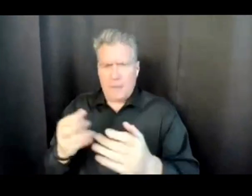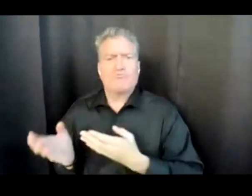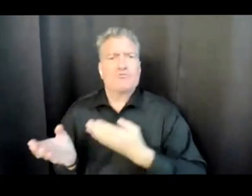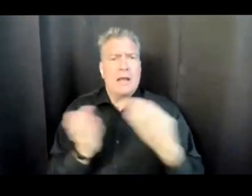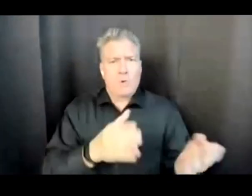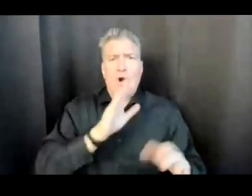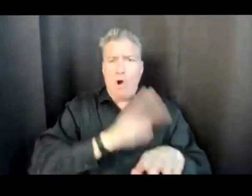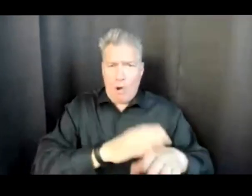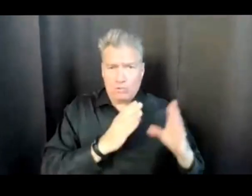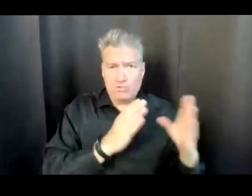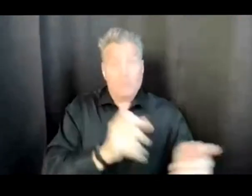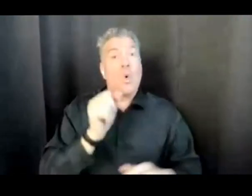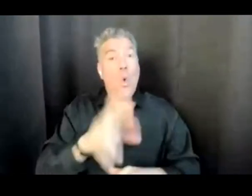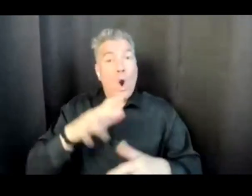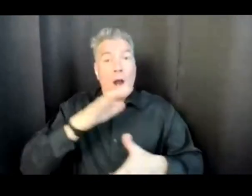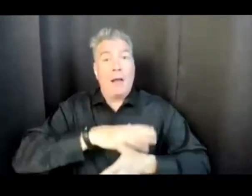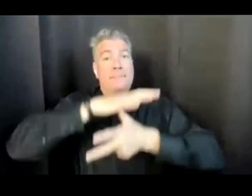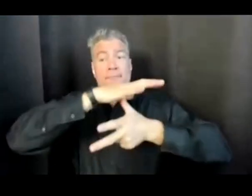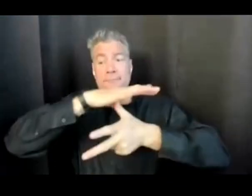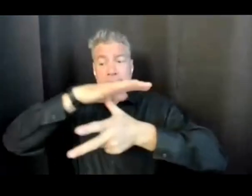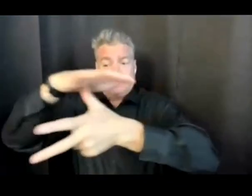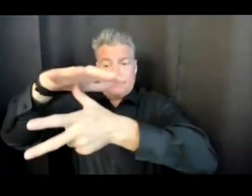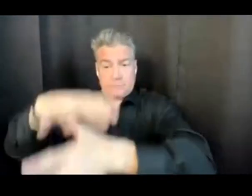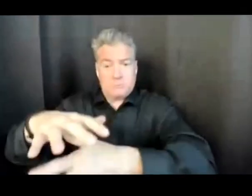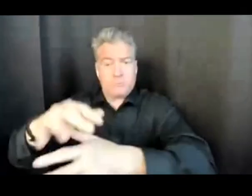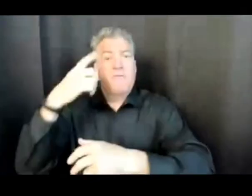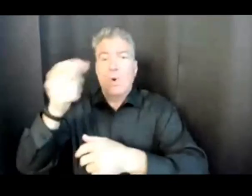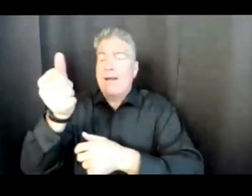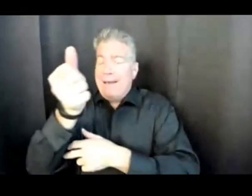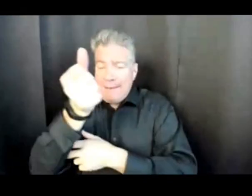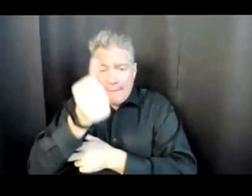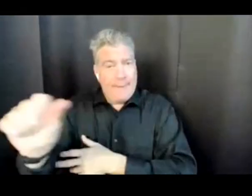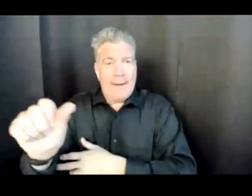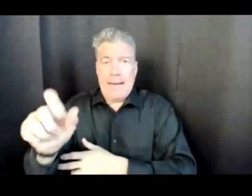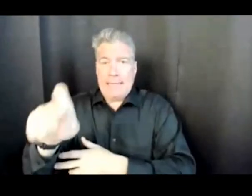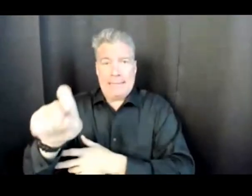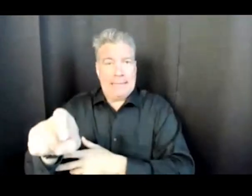or to respond to any other unmet needs if they arise.